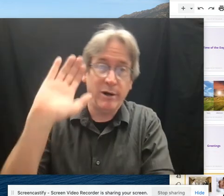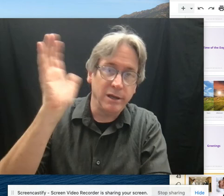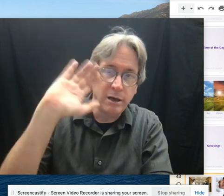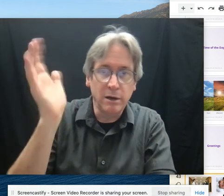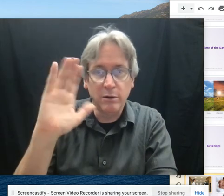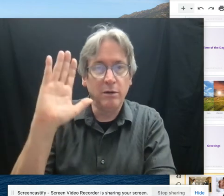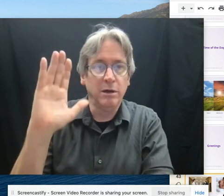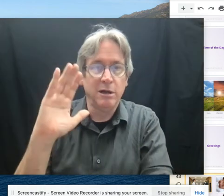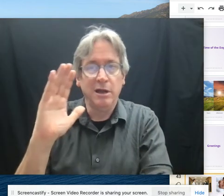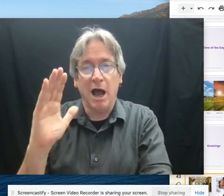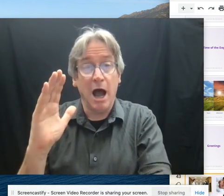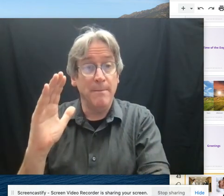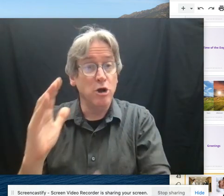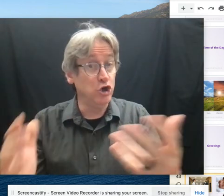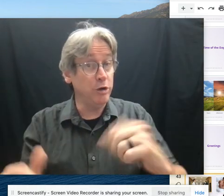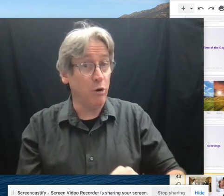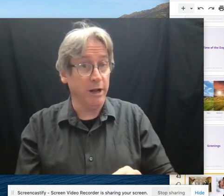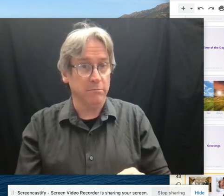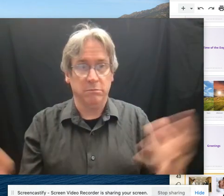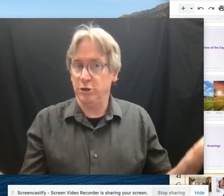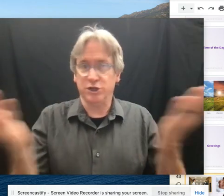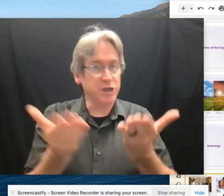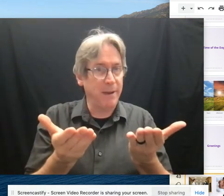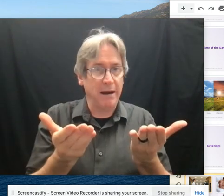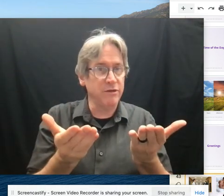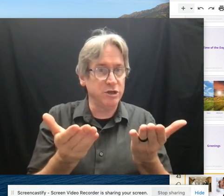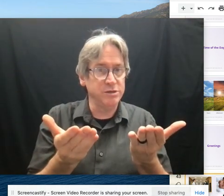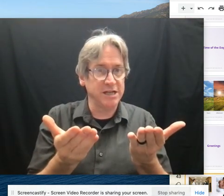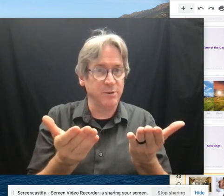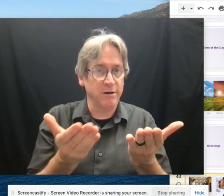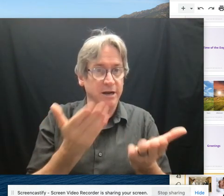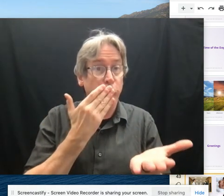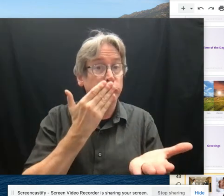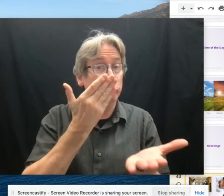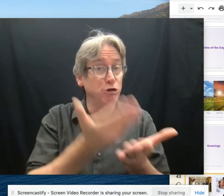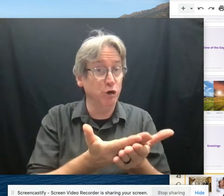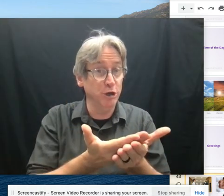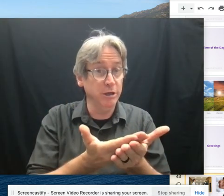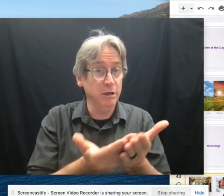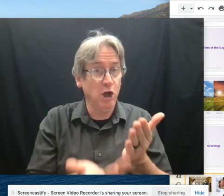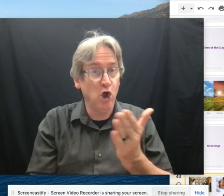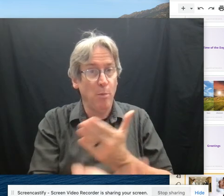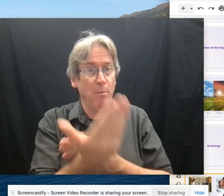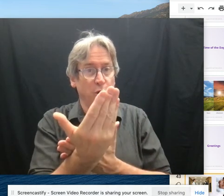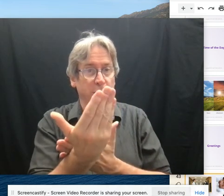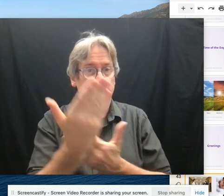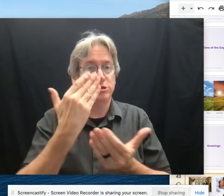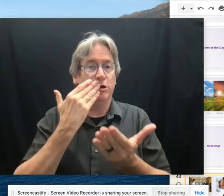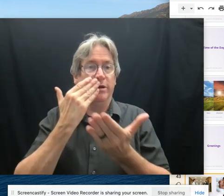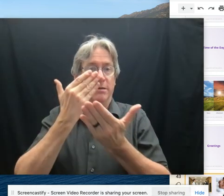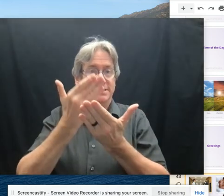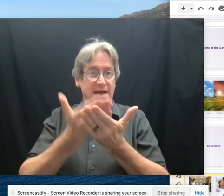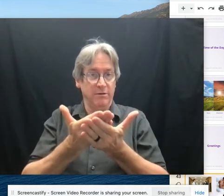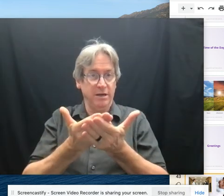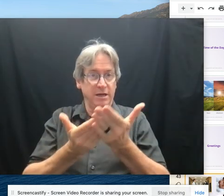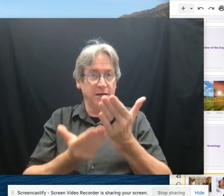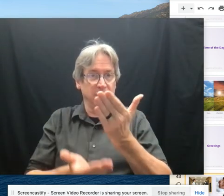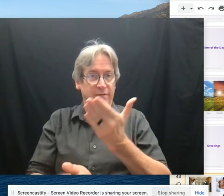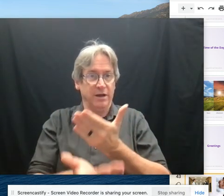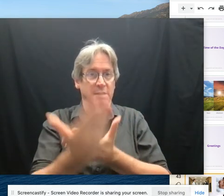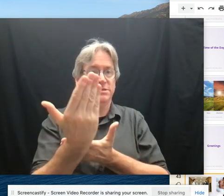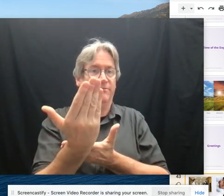We know hello. Good morning. You're just going to pair the two signs we already know. Good morning. So it comes down